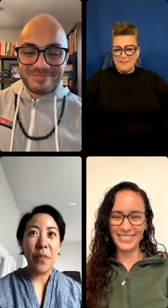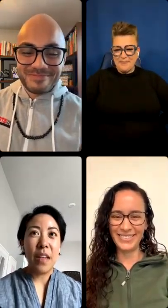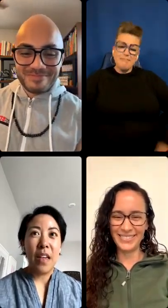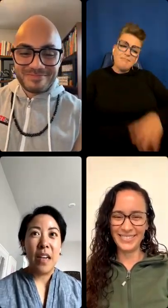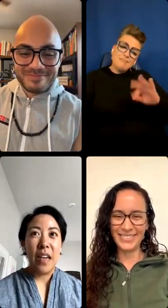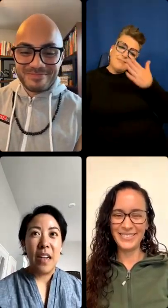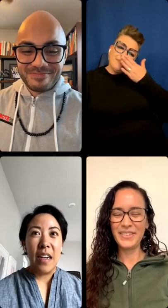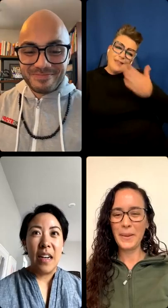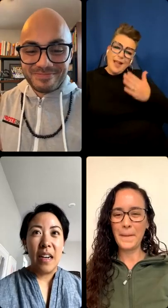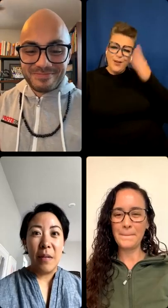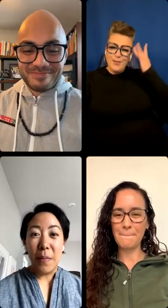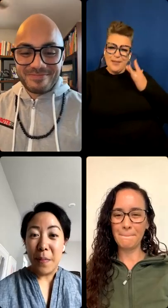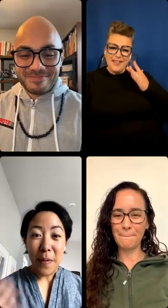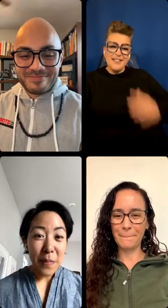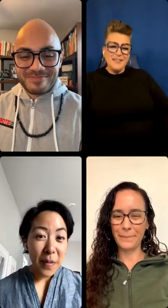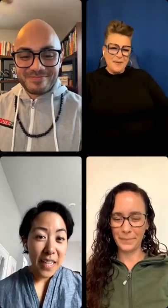Melissa.